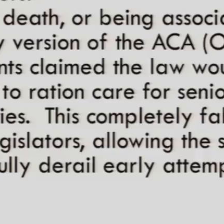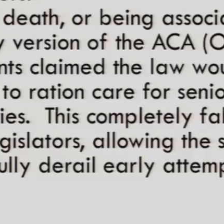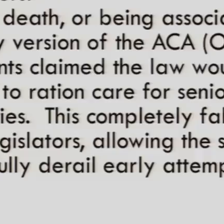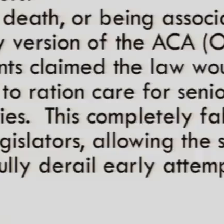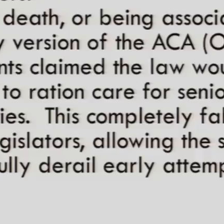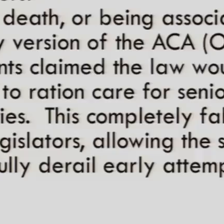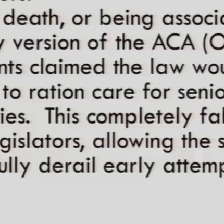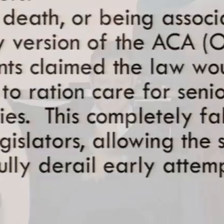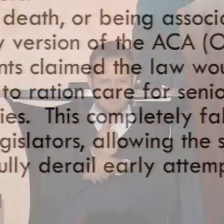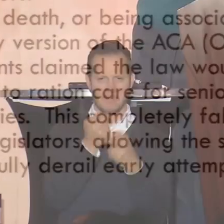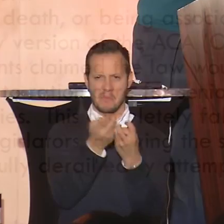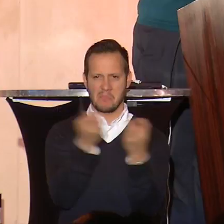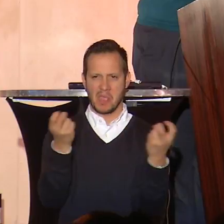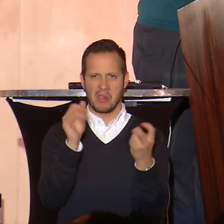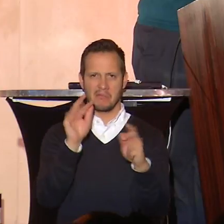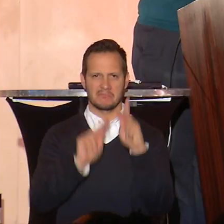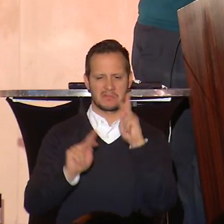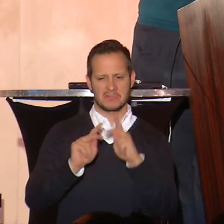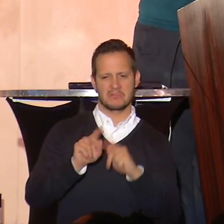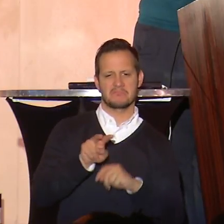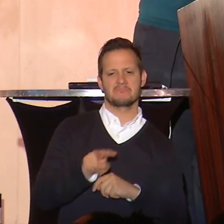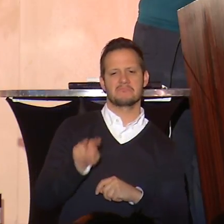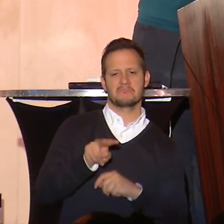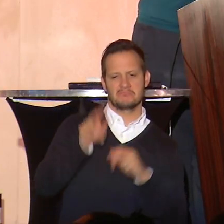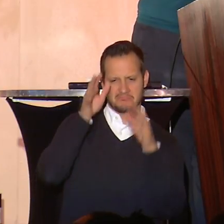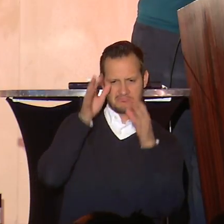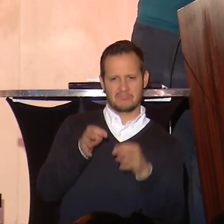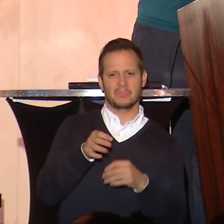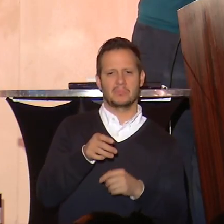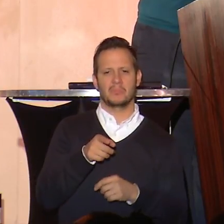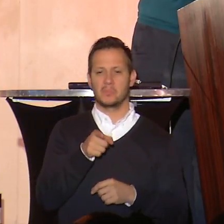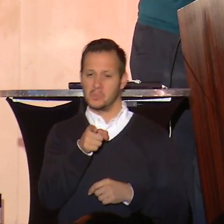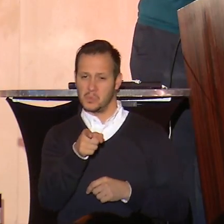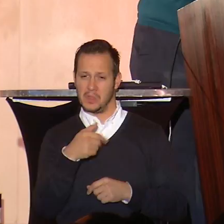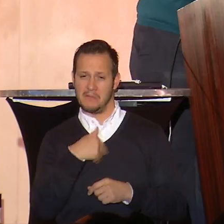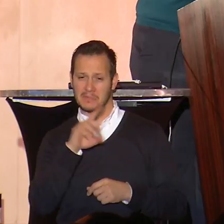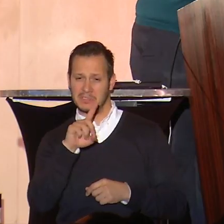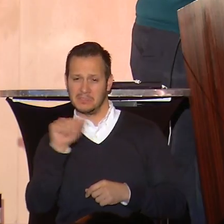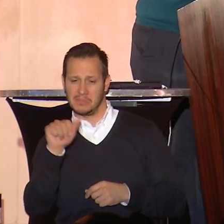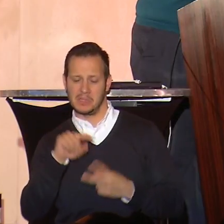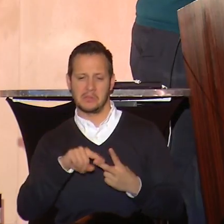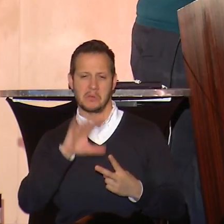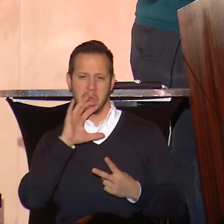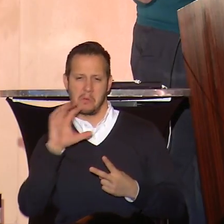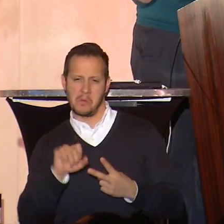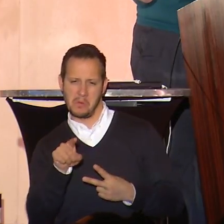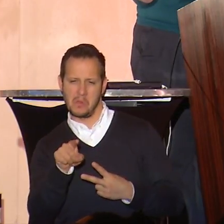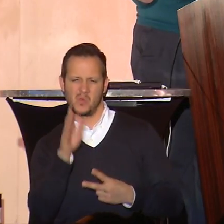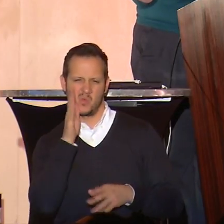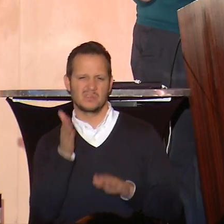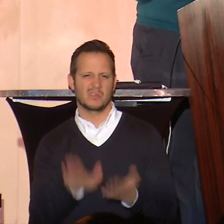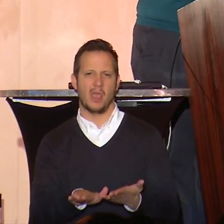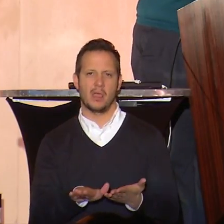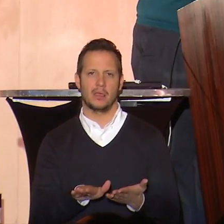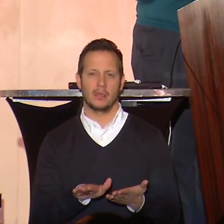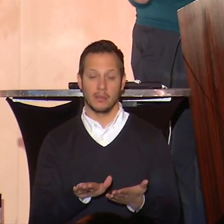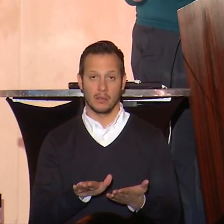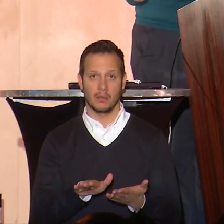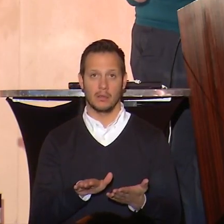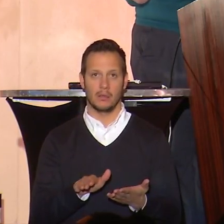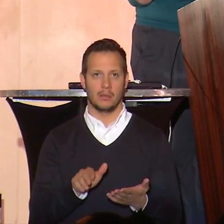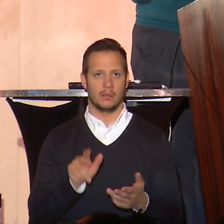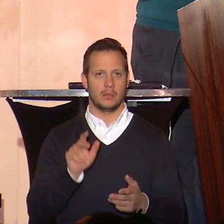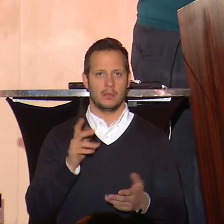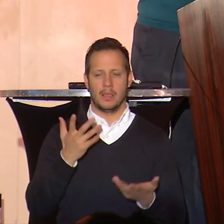establish a panel of people who would determine whether people with disabilities or old people would live or die, right? It was